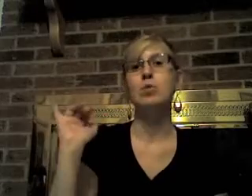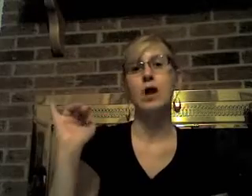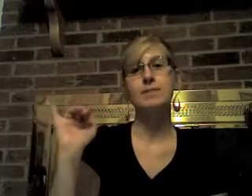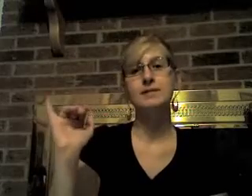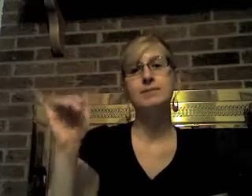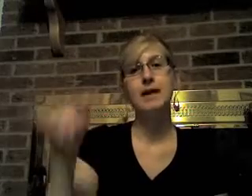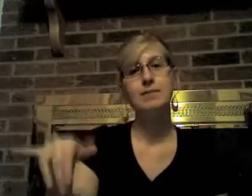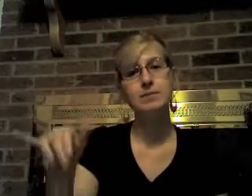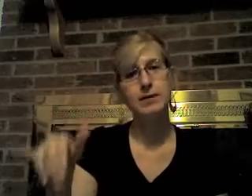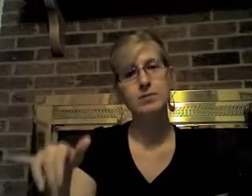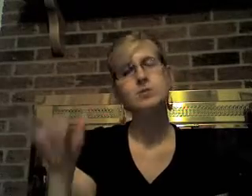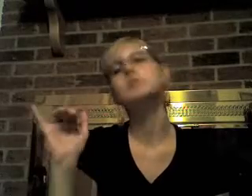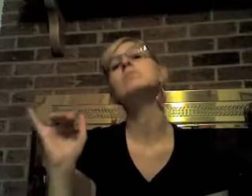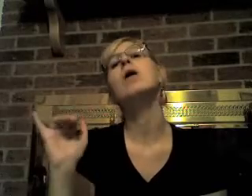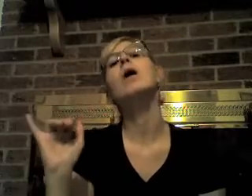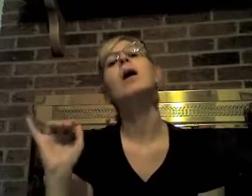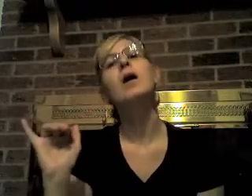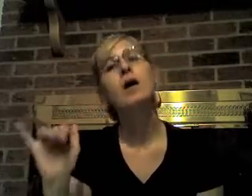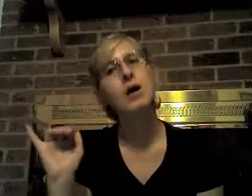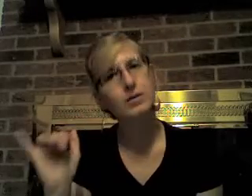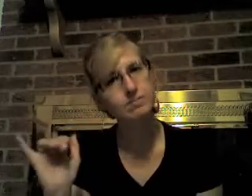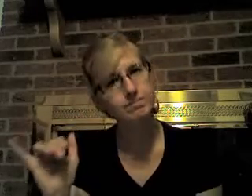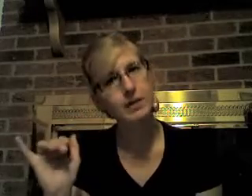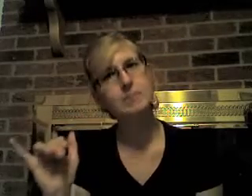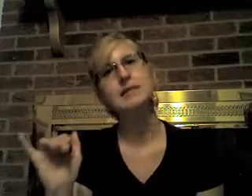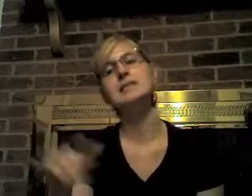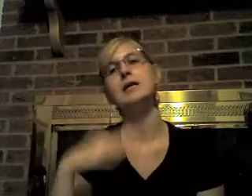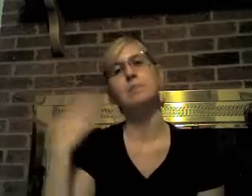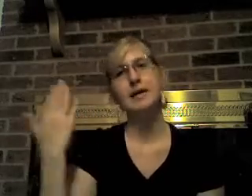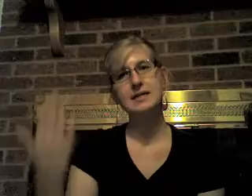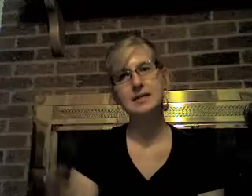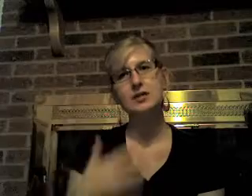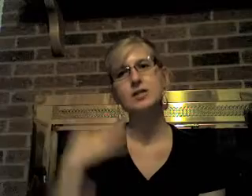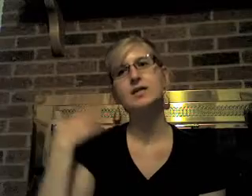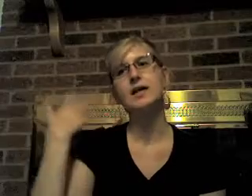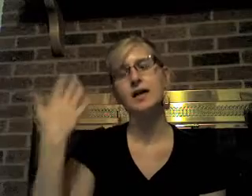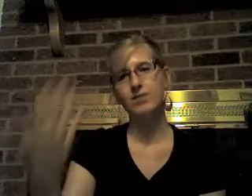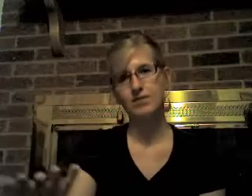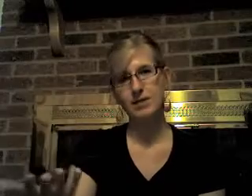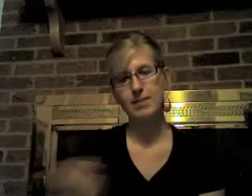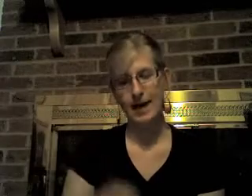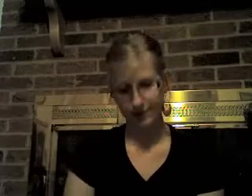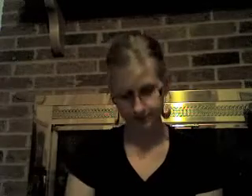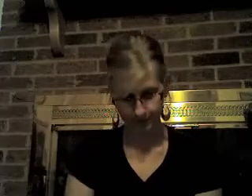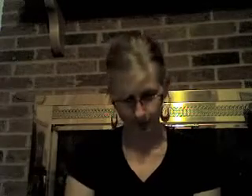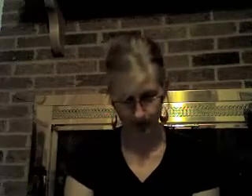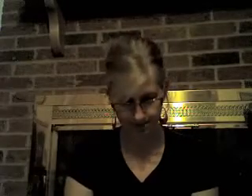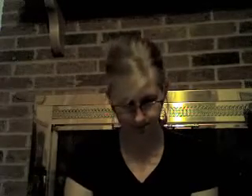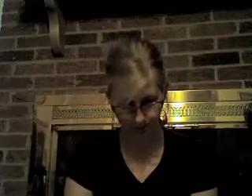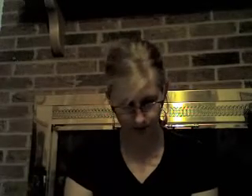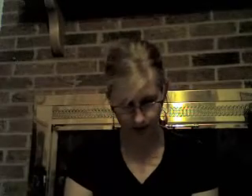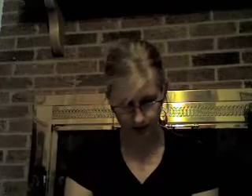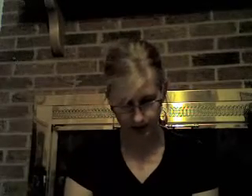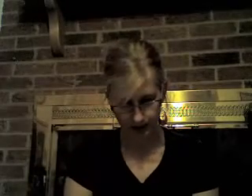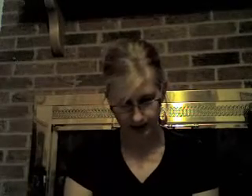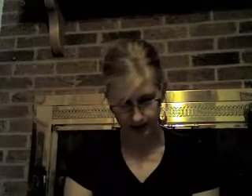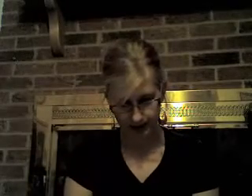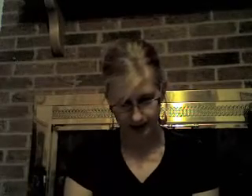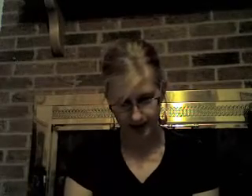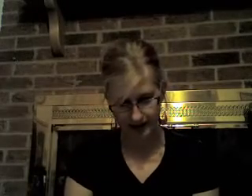up sometimes. It might just, it means that you're paying attention and giving feedback. Okay? Next,